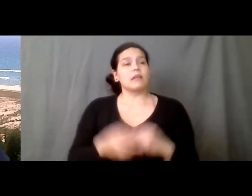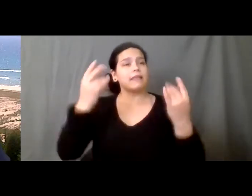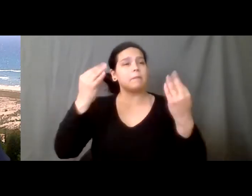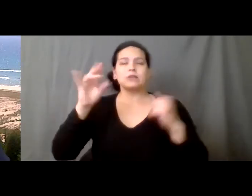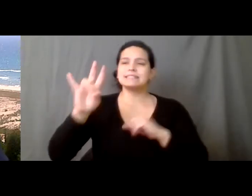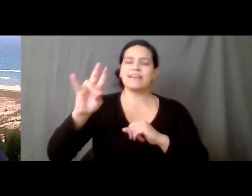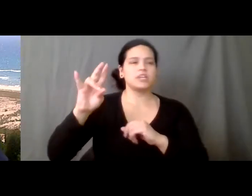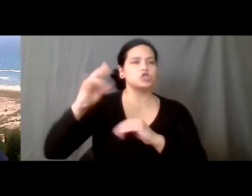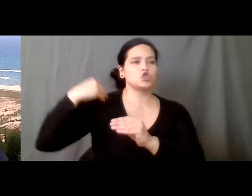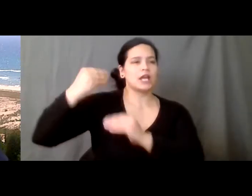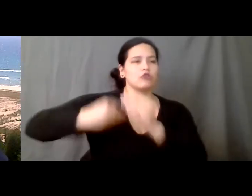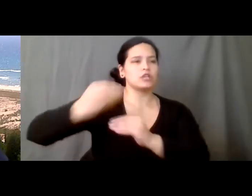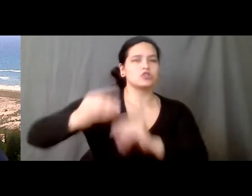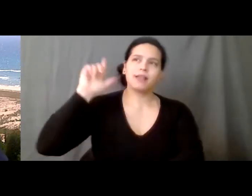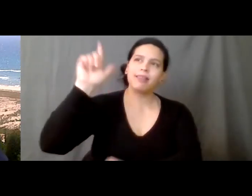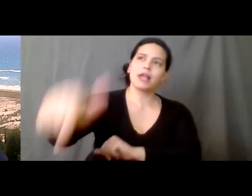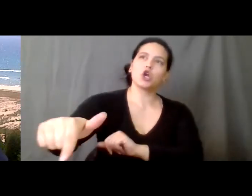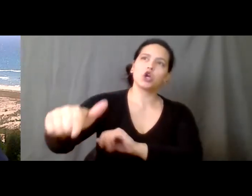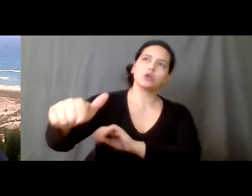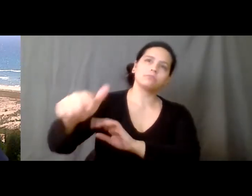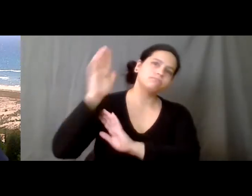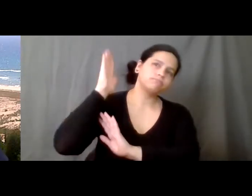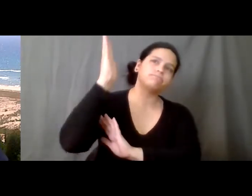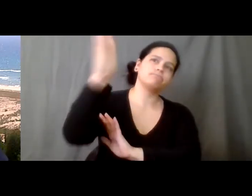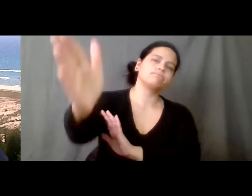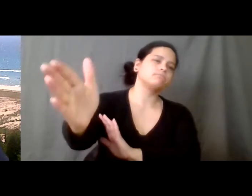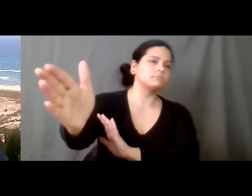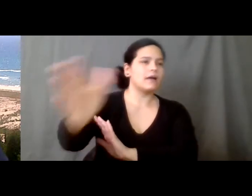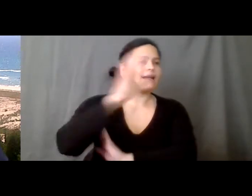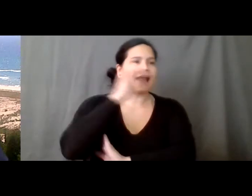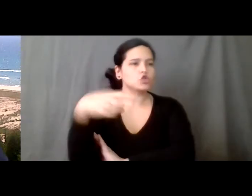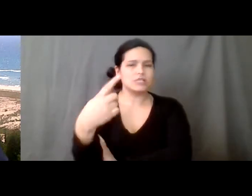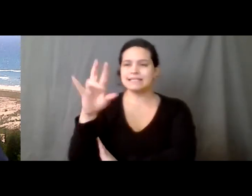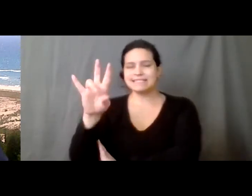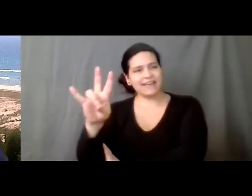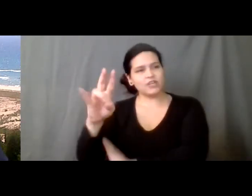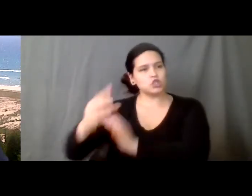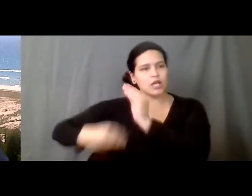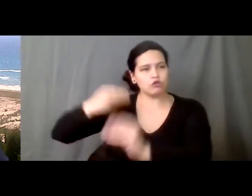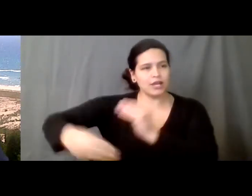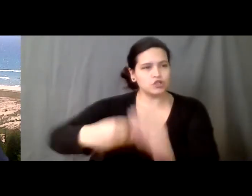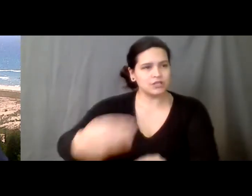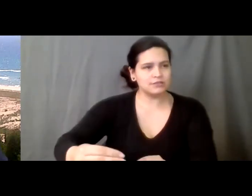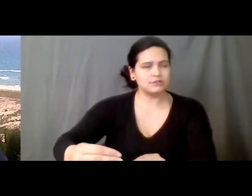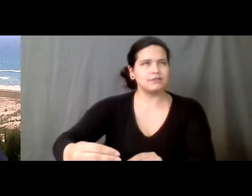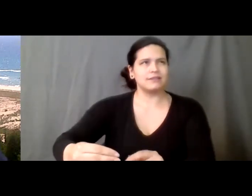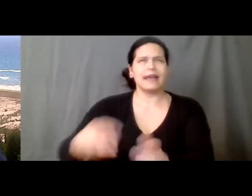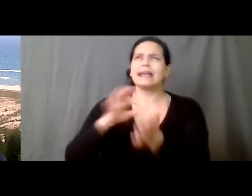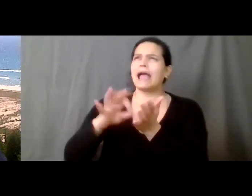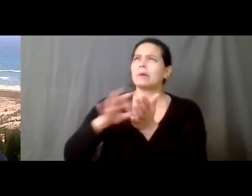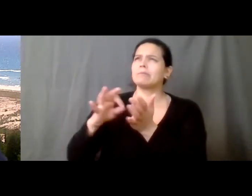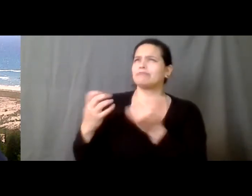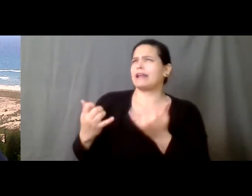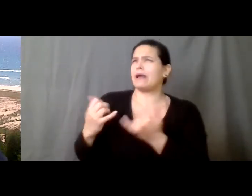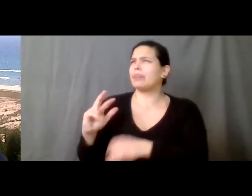And I like to think about that as not just that it's seven generations out, you can count them while we're in the third or the fourth or whatever.